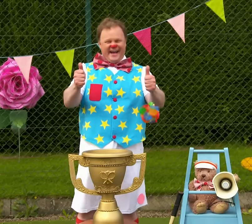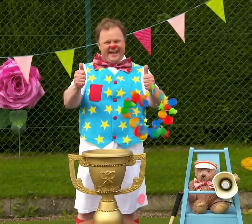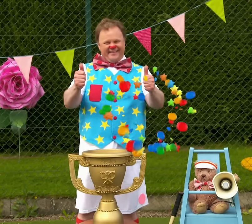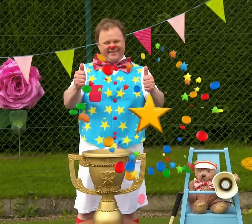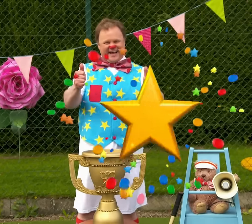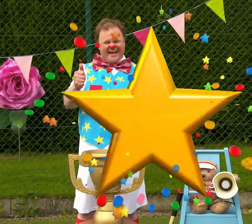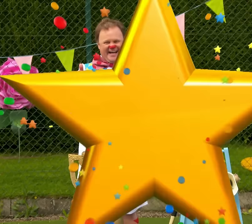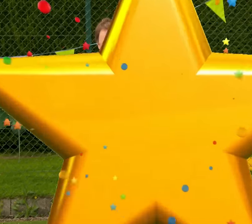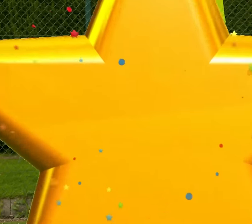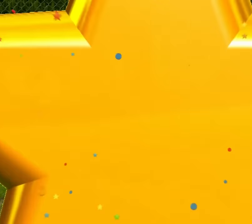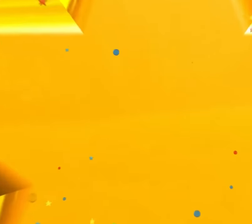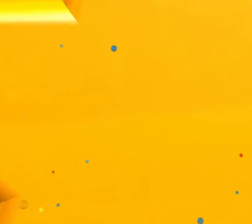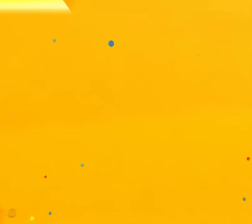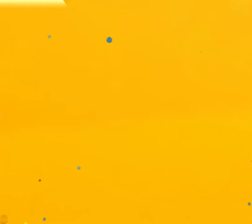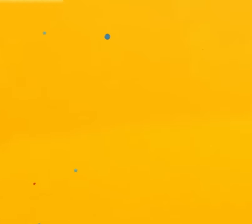shining stars!